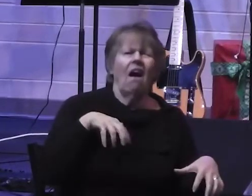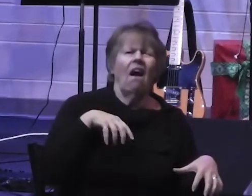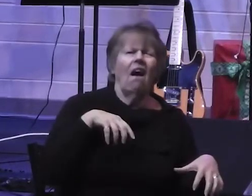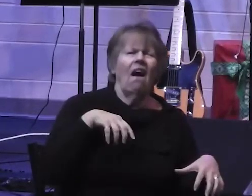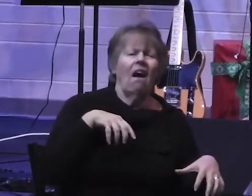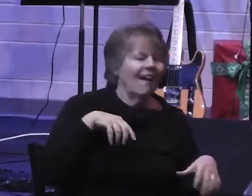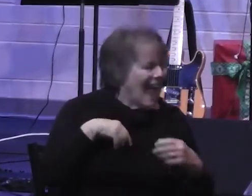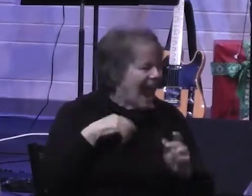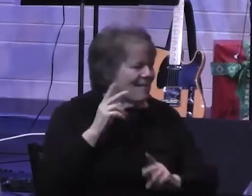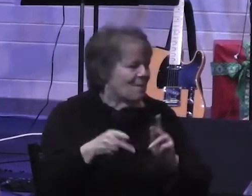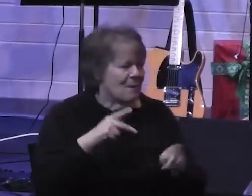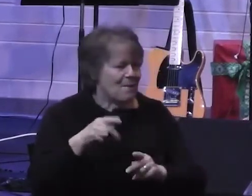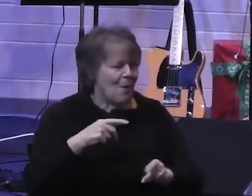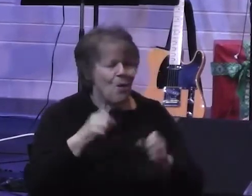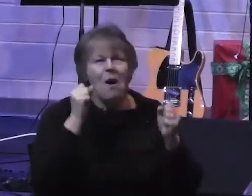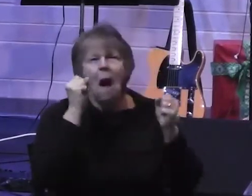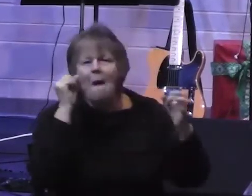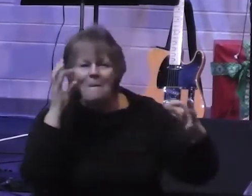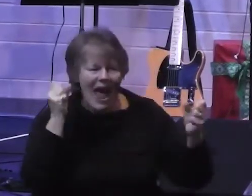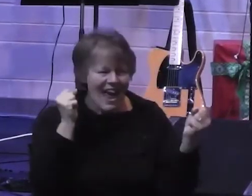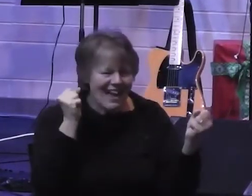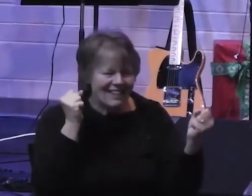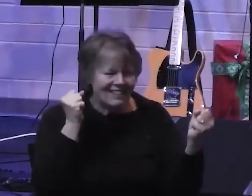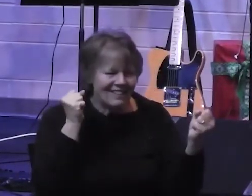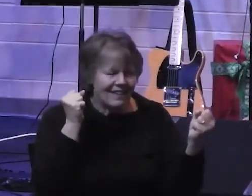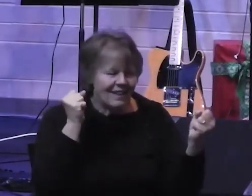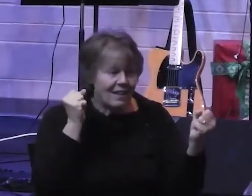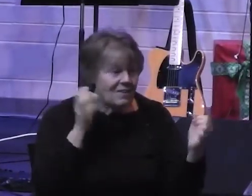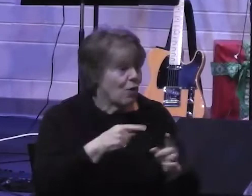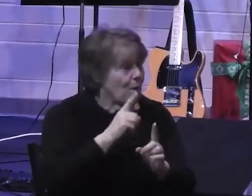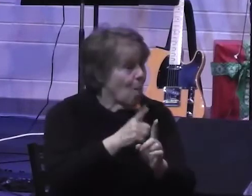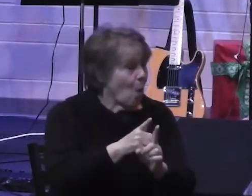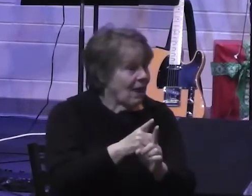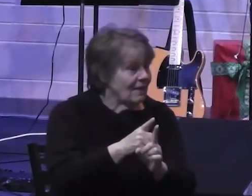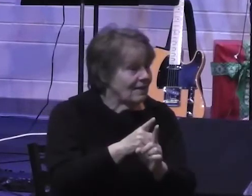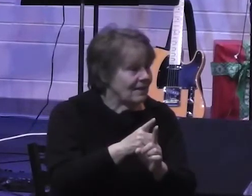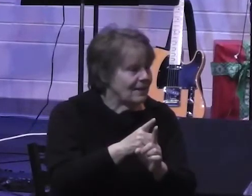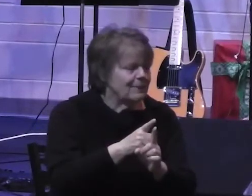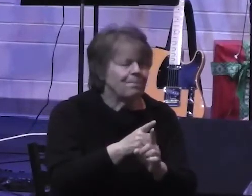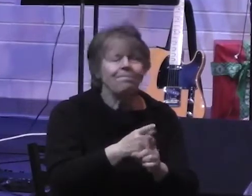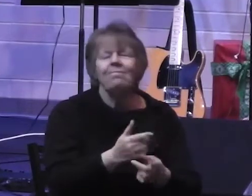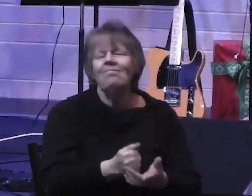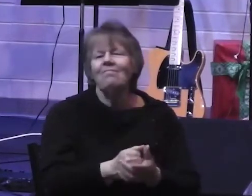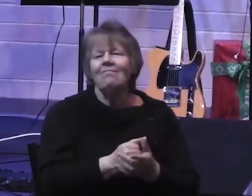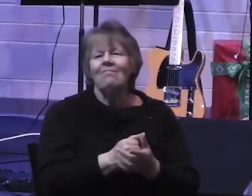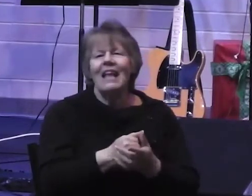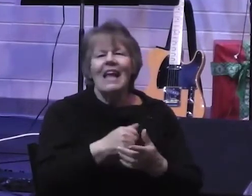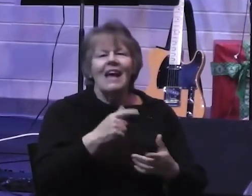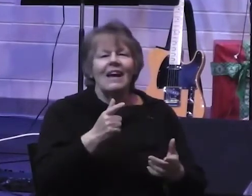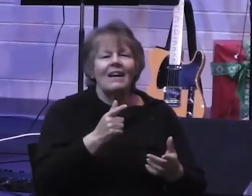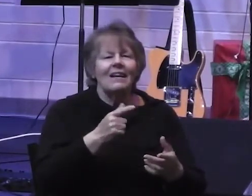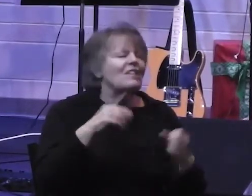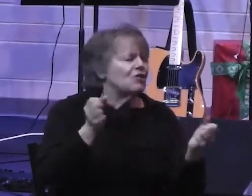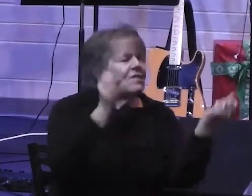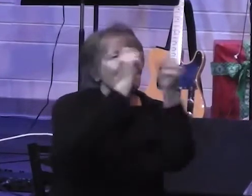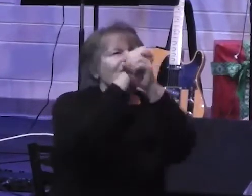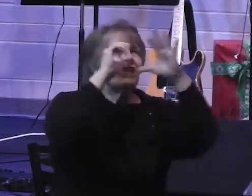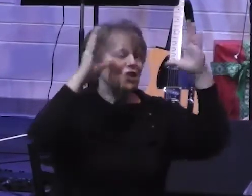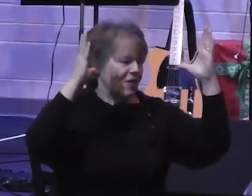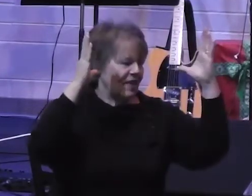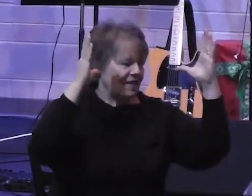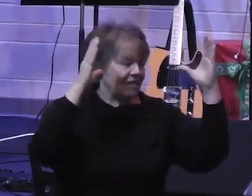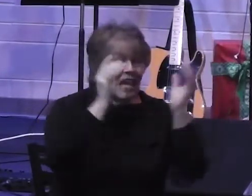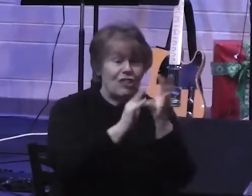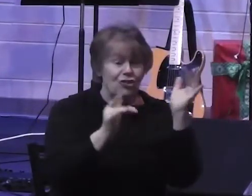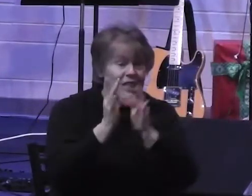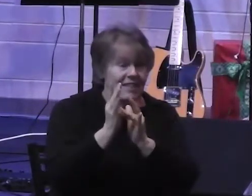were amazed. Okay, so the point of that all is to set the scene. I mean, imagine, Jesus is in a public place of